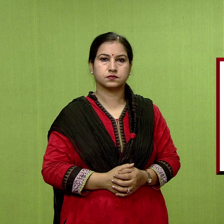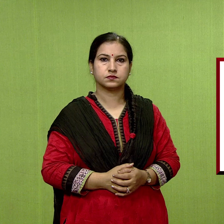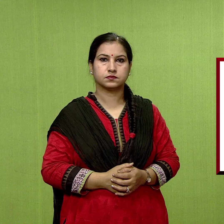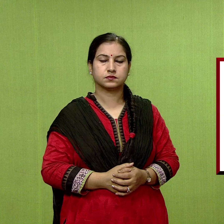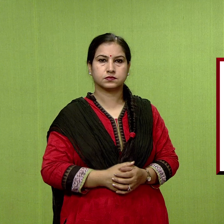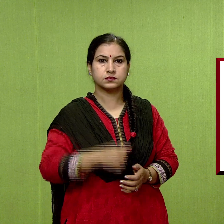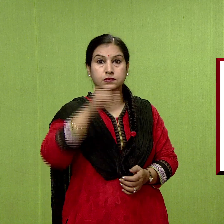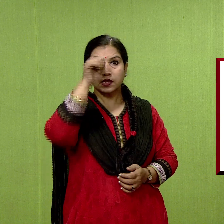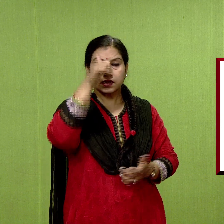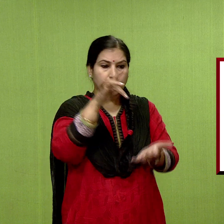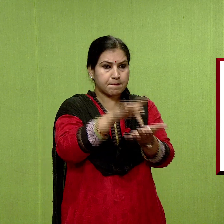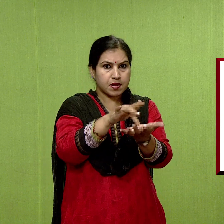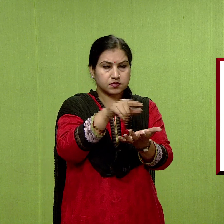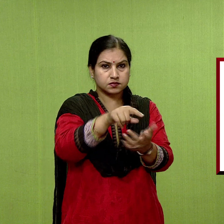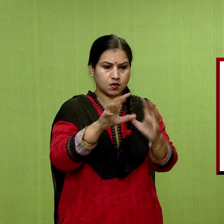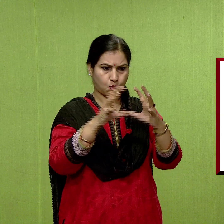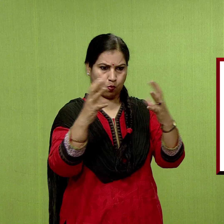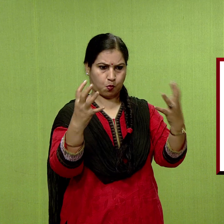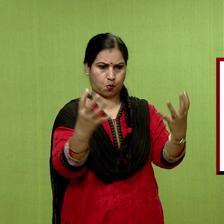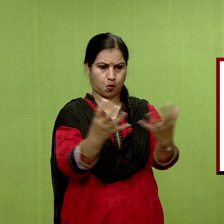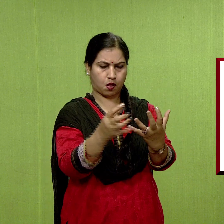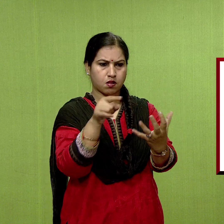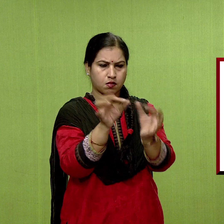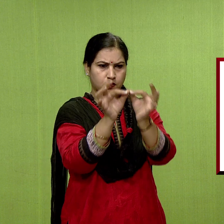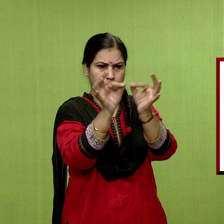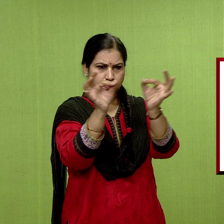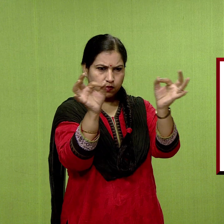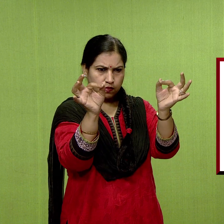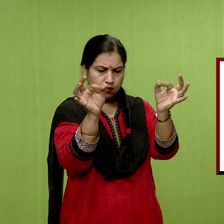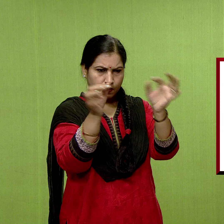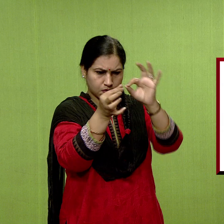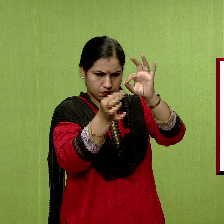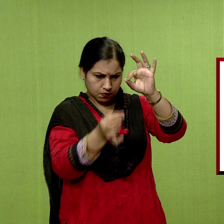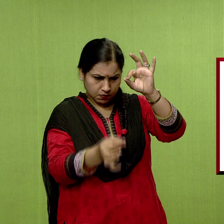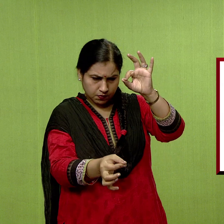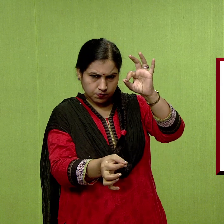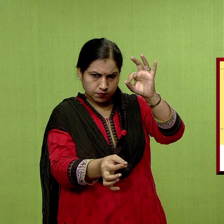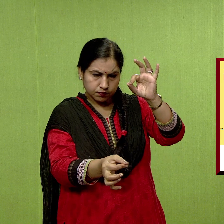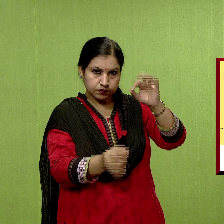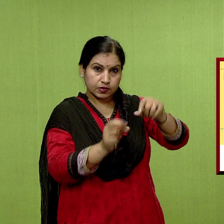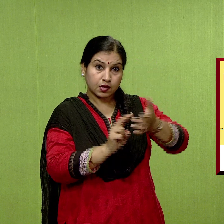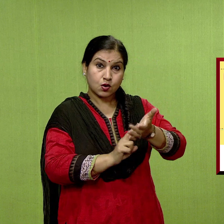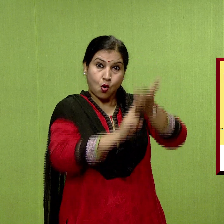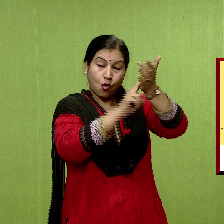The Indian mainland extends between 8 degree